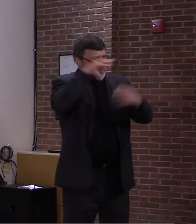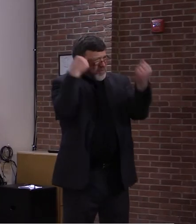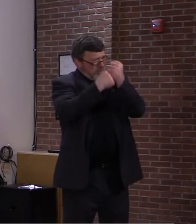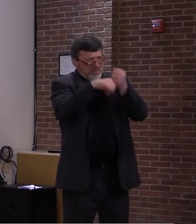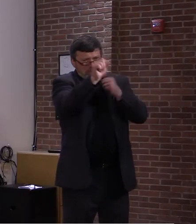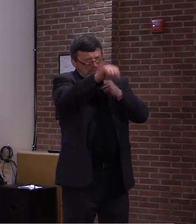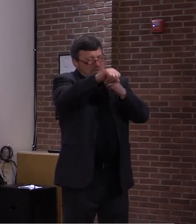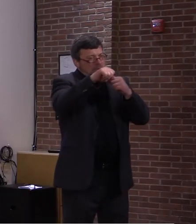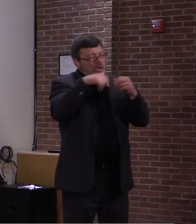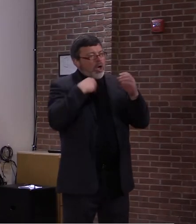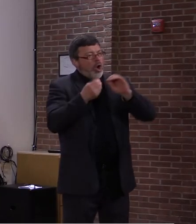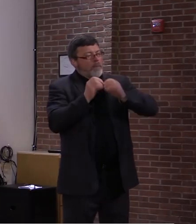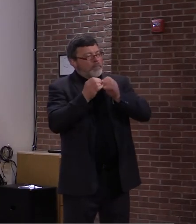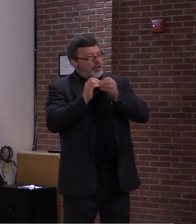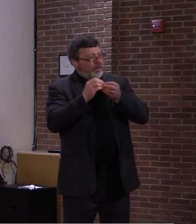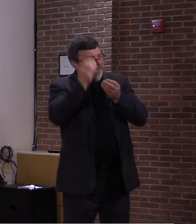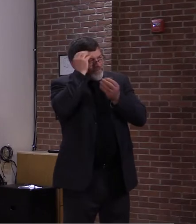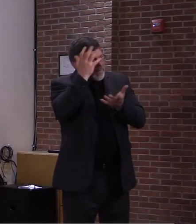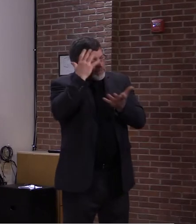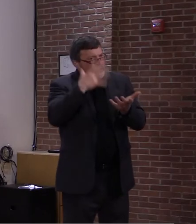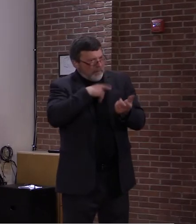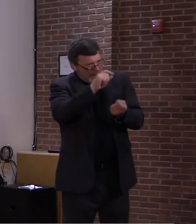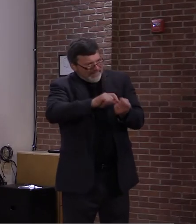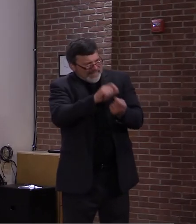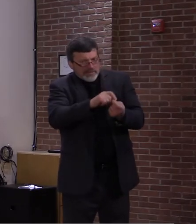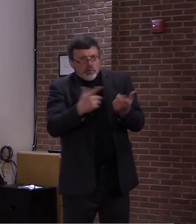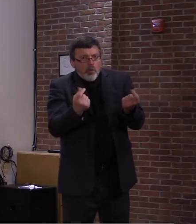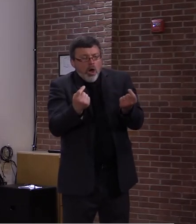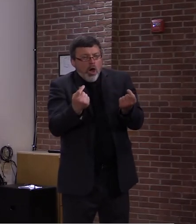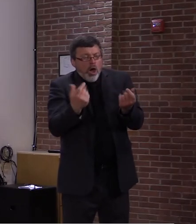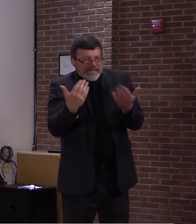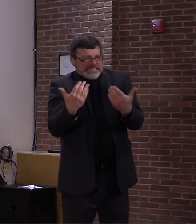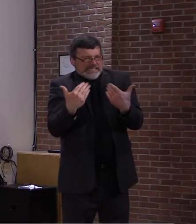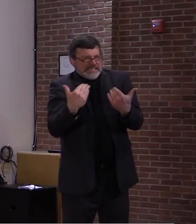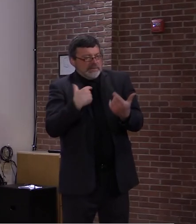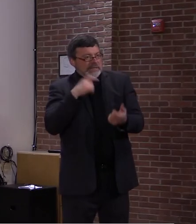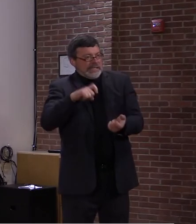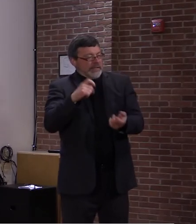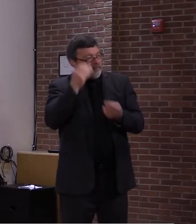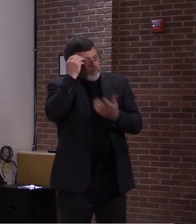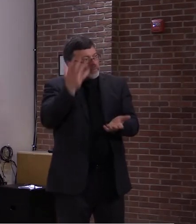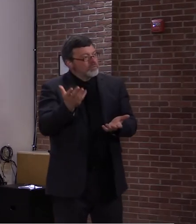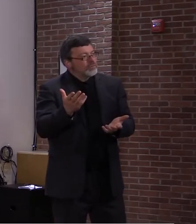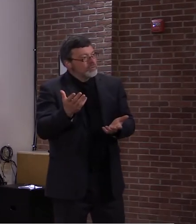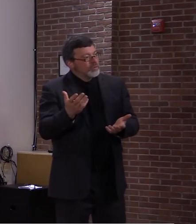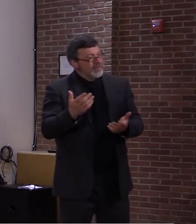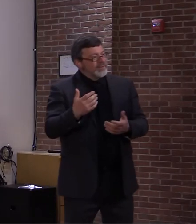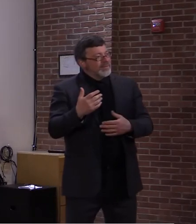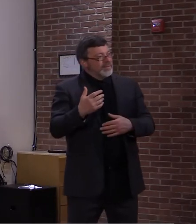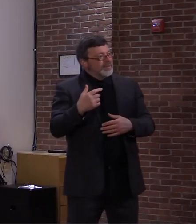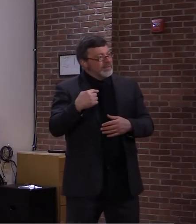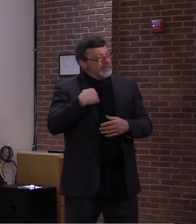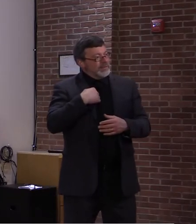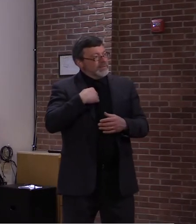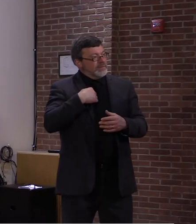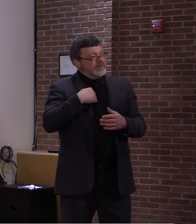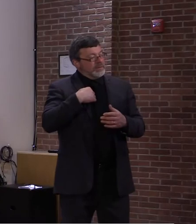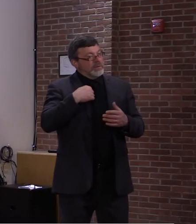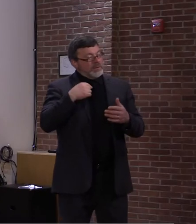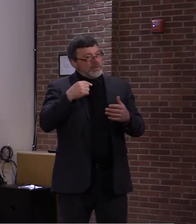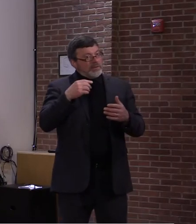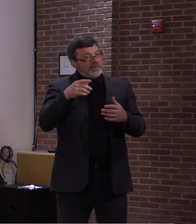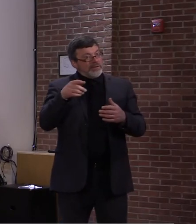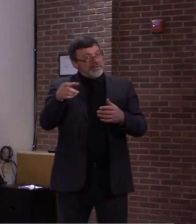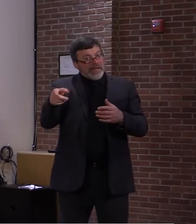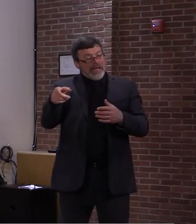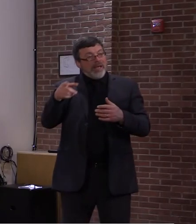incumbent upon any elected official to know what they're voting on, and I don't think we know what we're voting on. I would